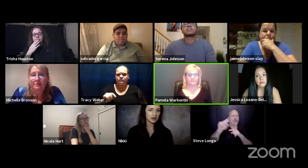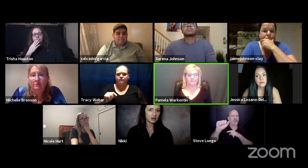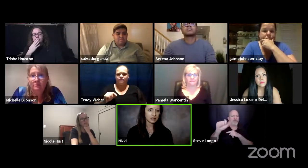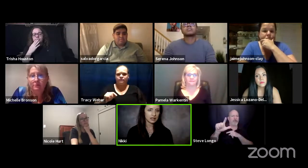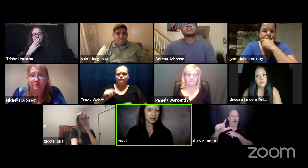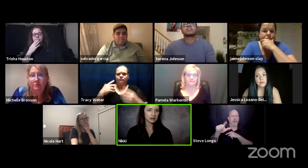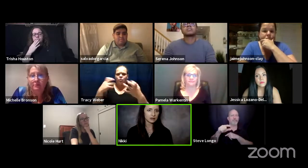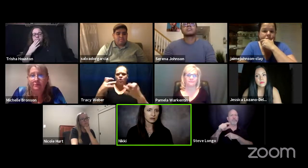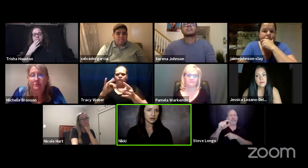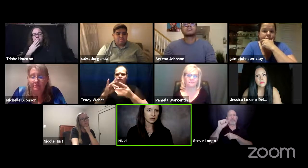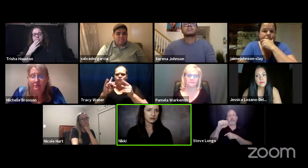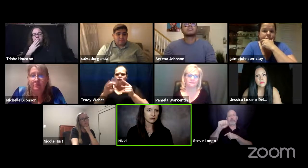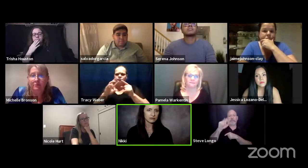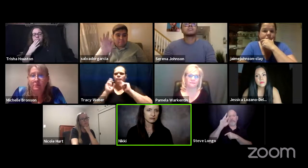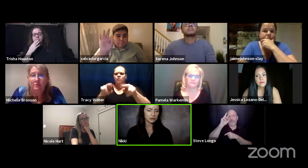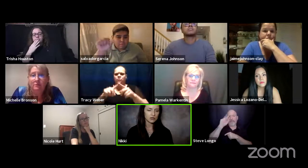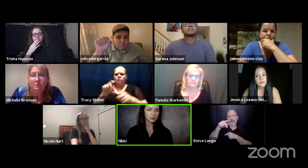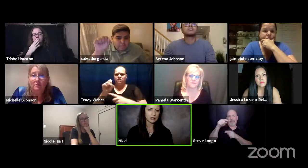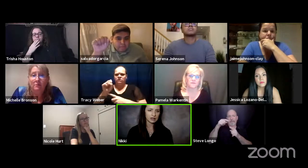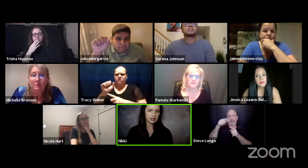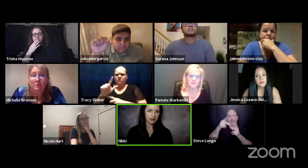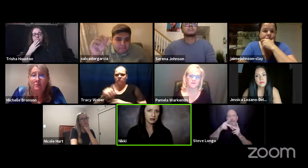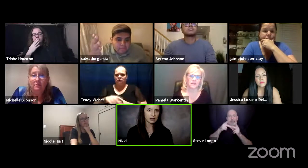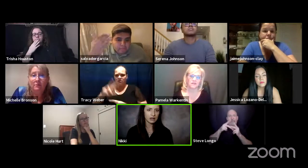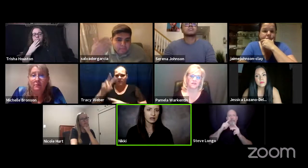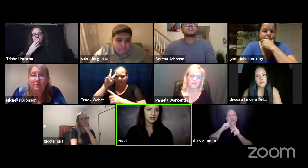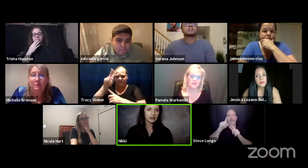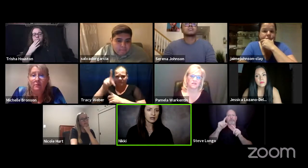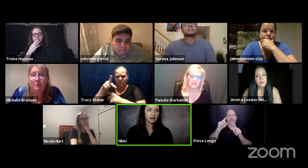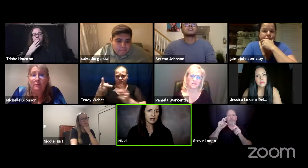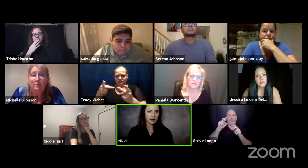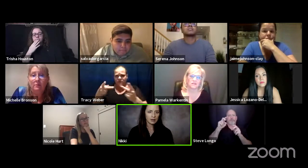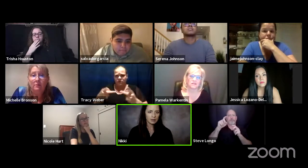I'd like to respond to Sal.